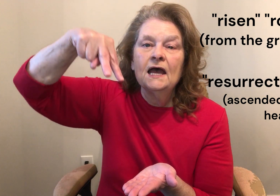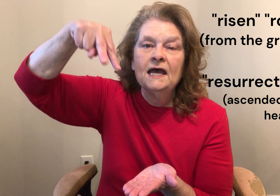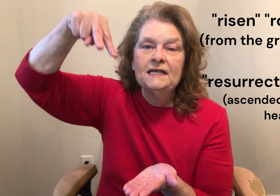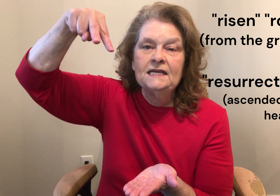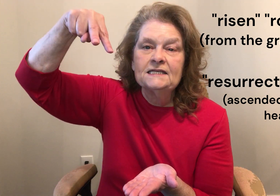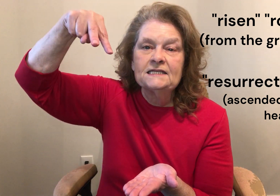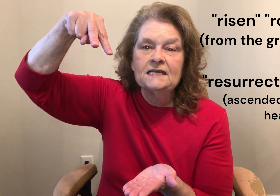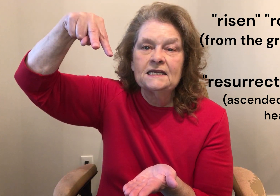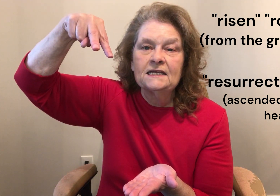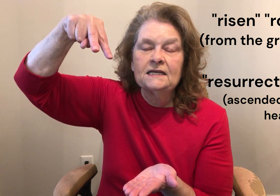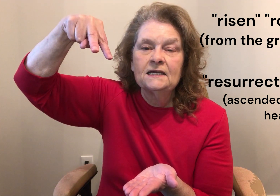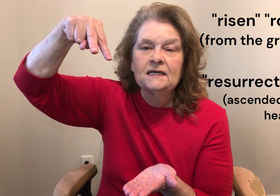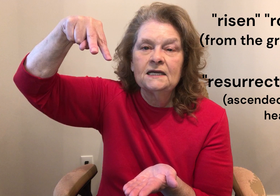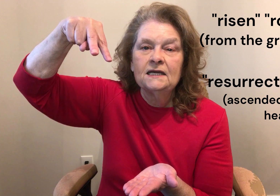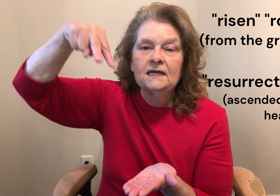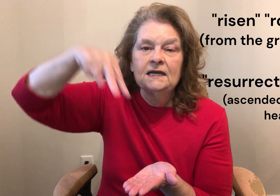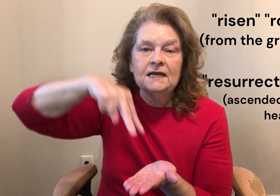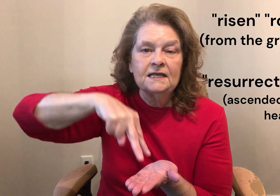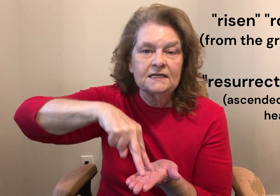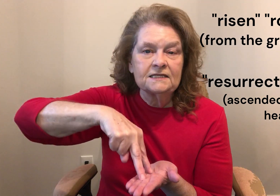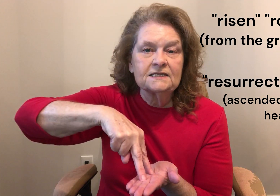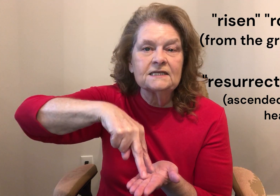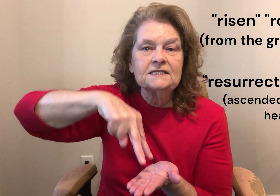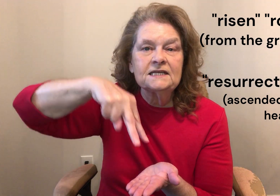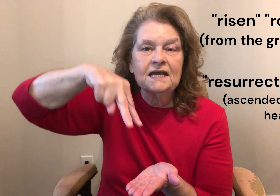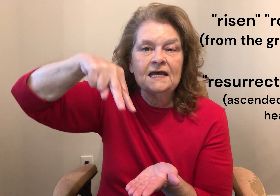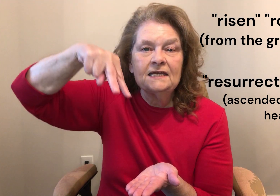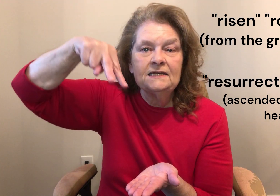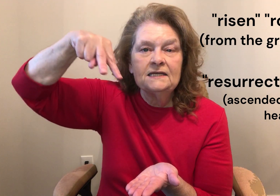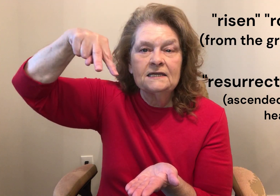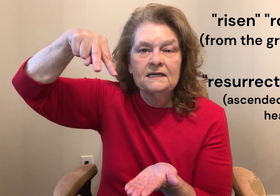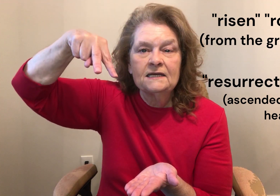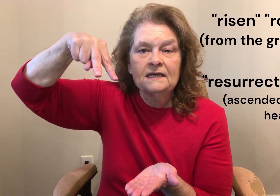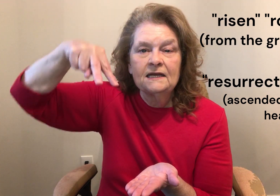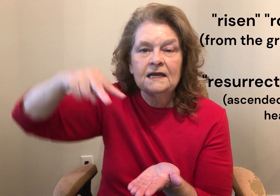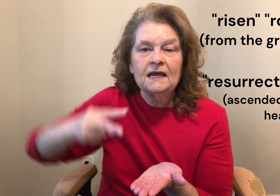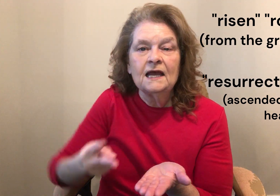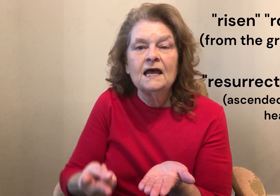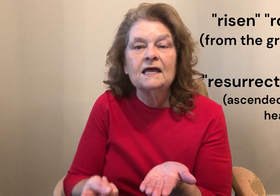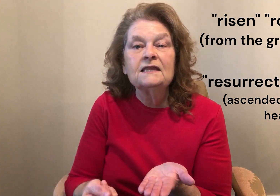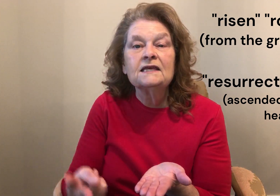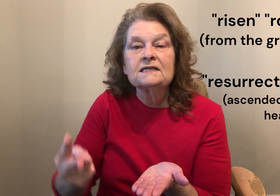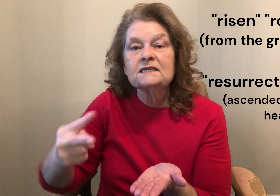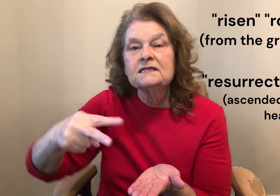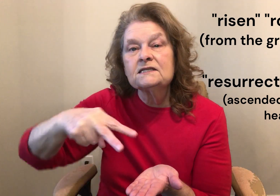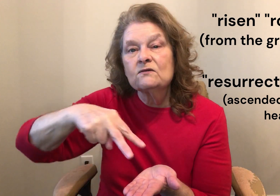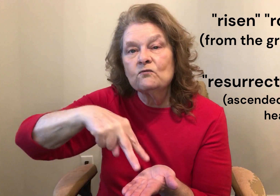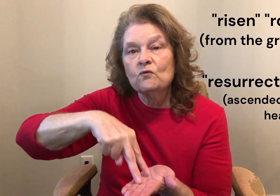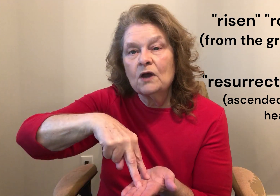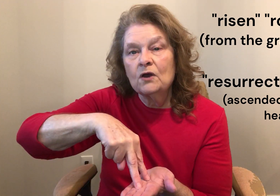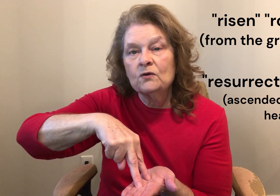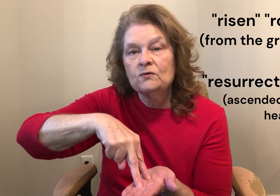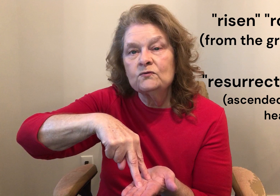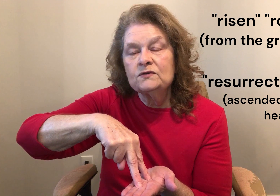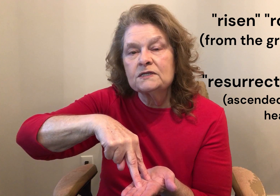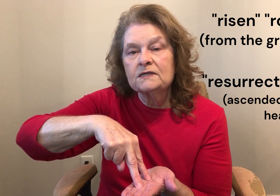and he ascended. This is ascend, this is rose.